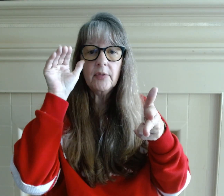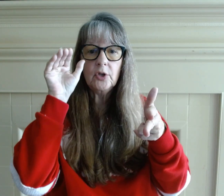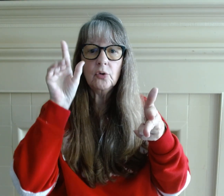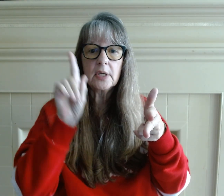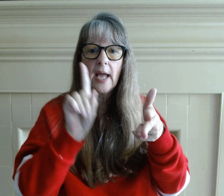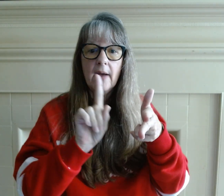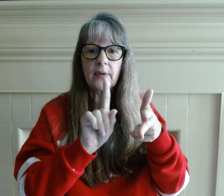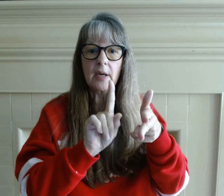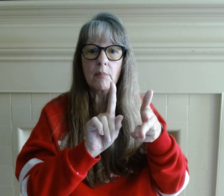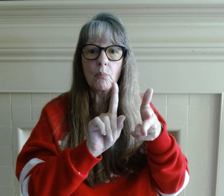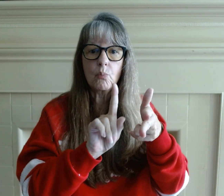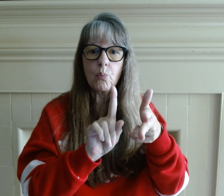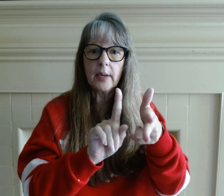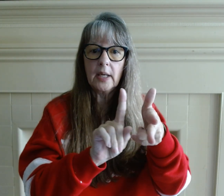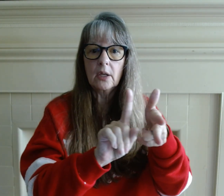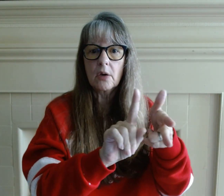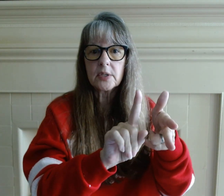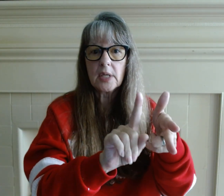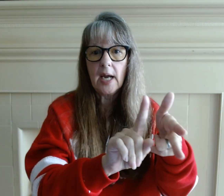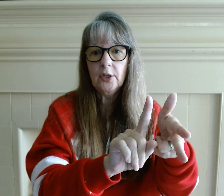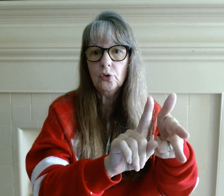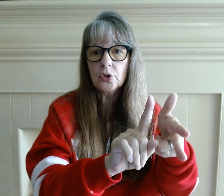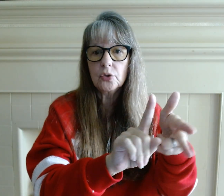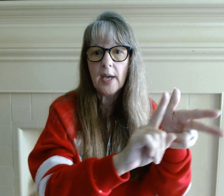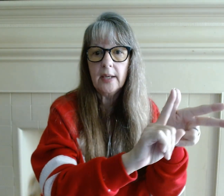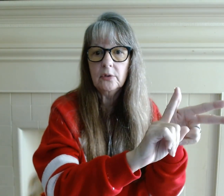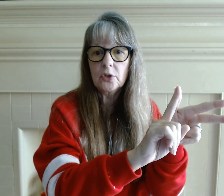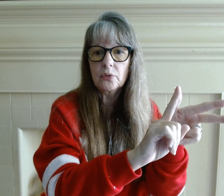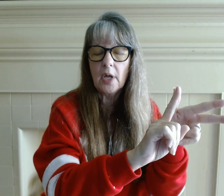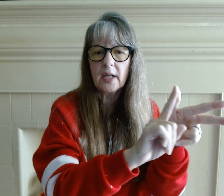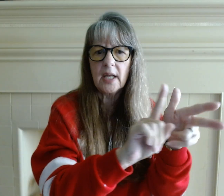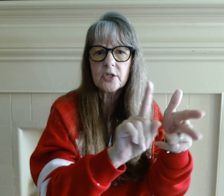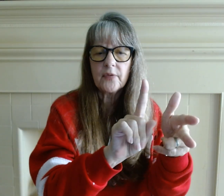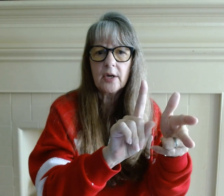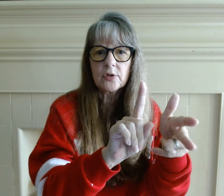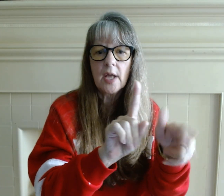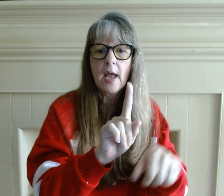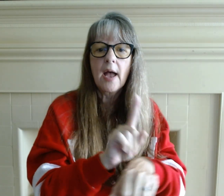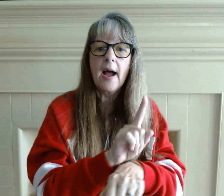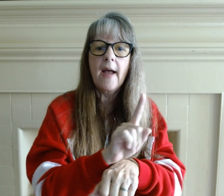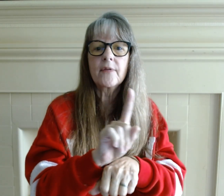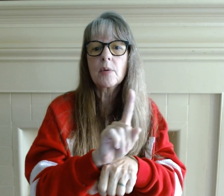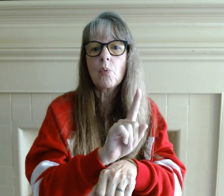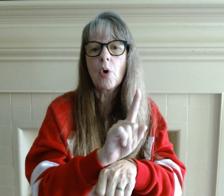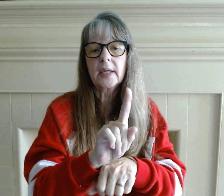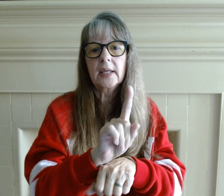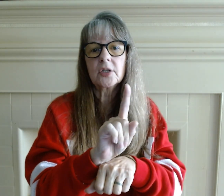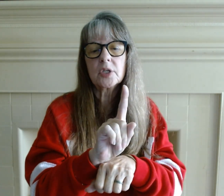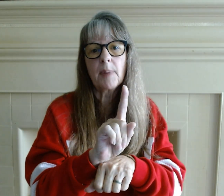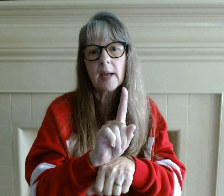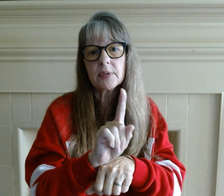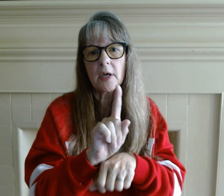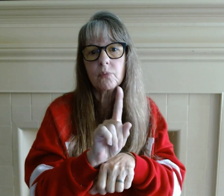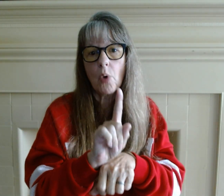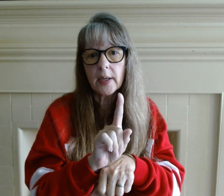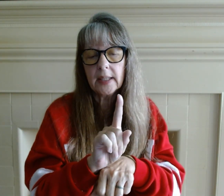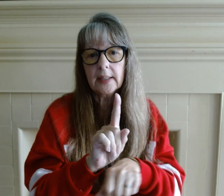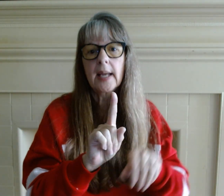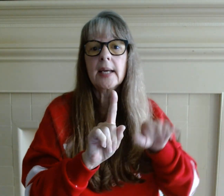you could have him walking alongside. You could do that. You could do a lot of classifiers. I have him walking because he's by himself walking. He does